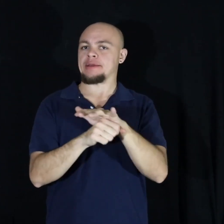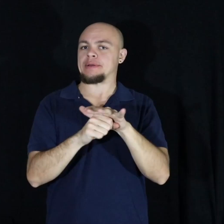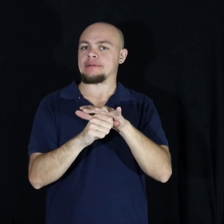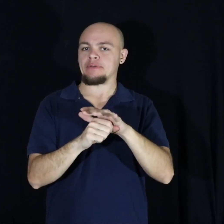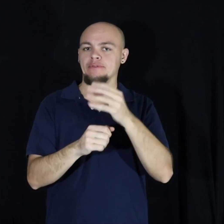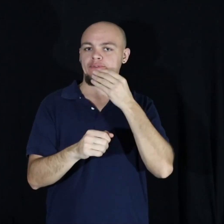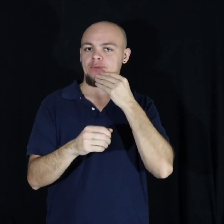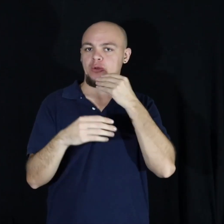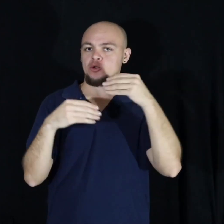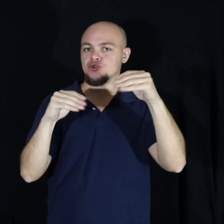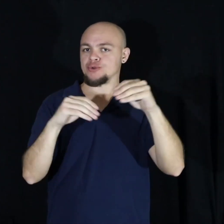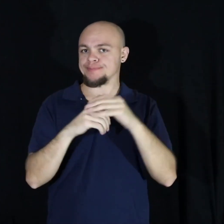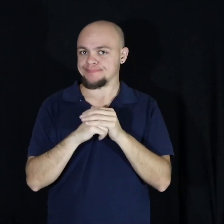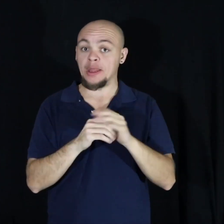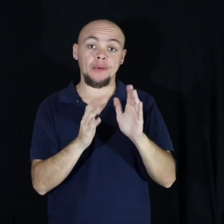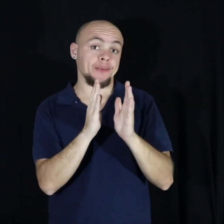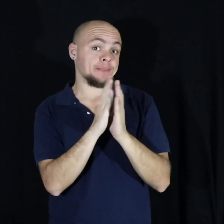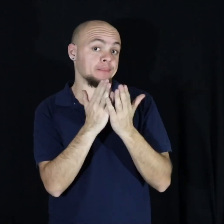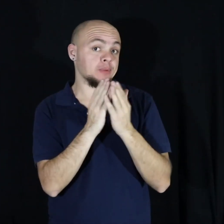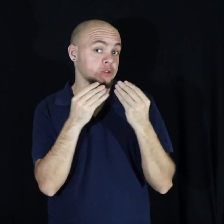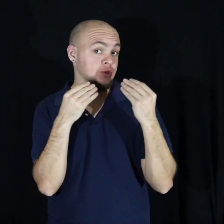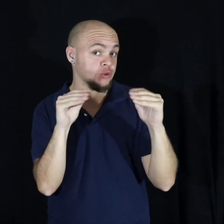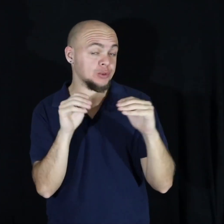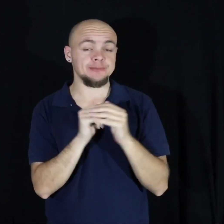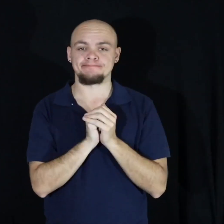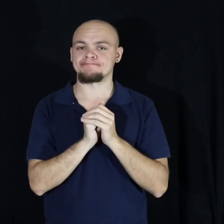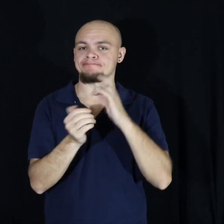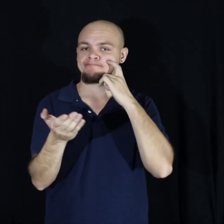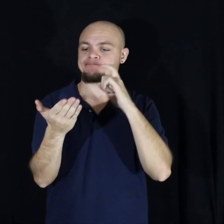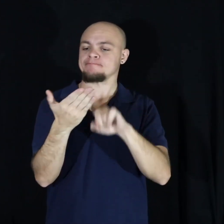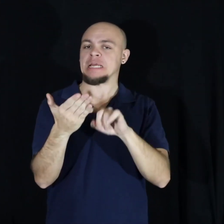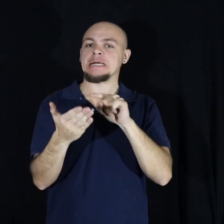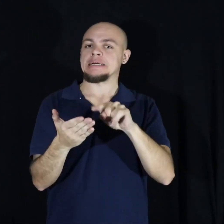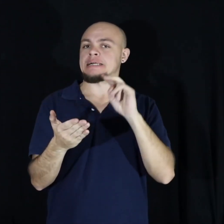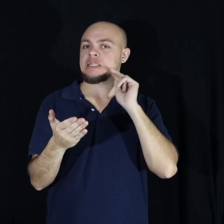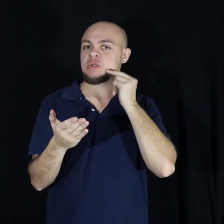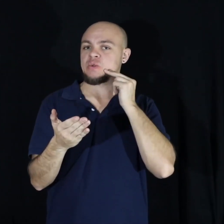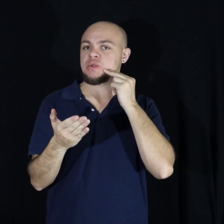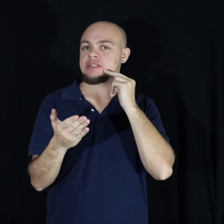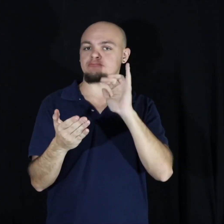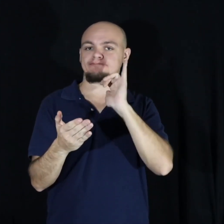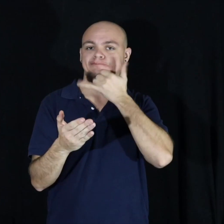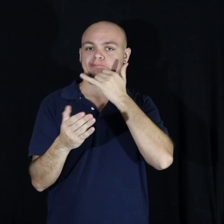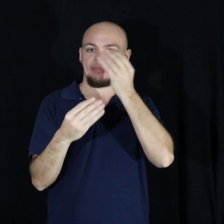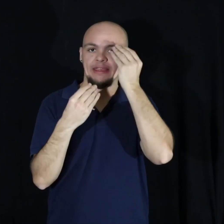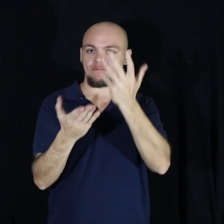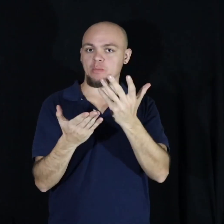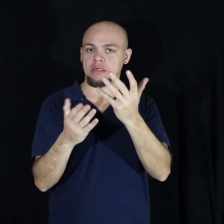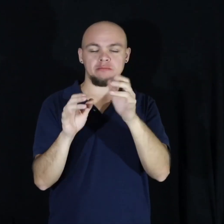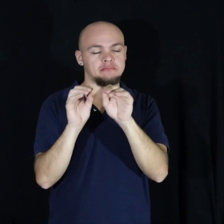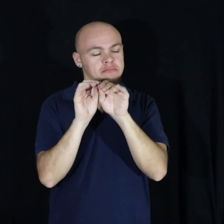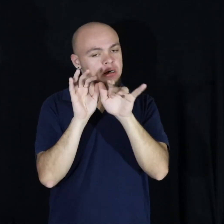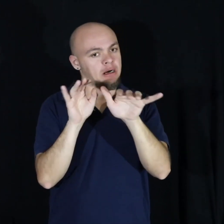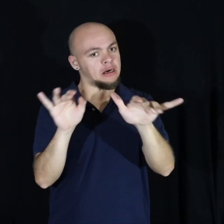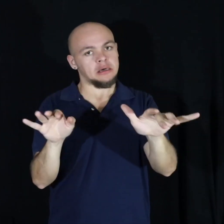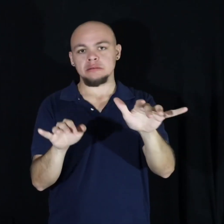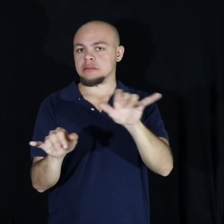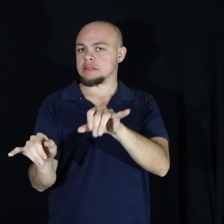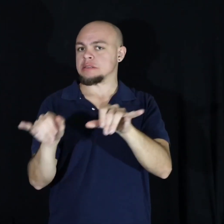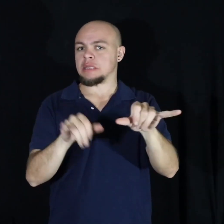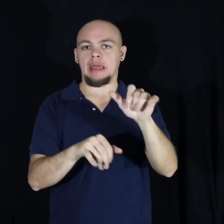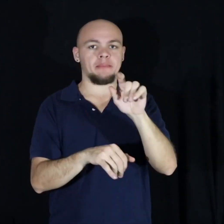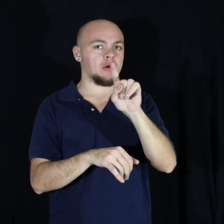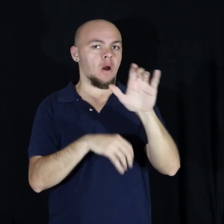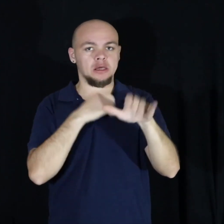store or even a bookstore, and you'll find that nutritional misinformation is just as rampant as it was a few hundred years